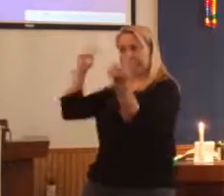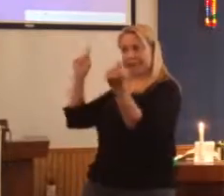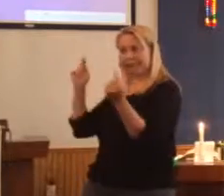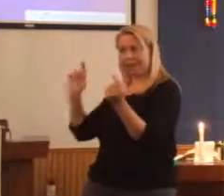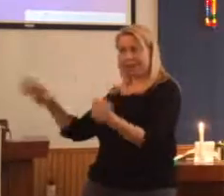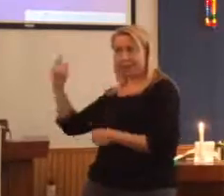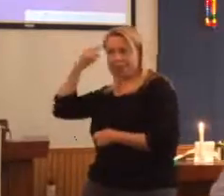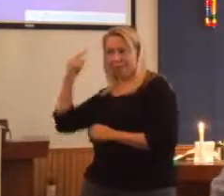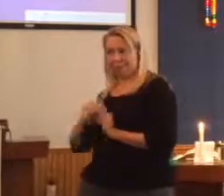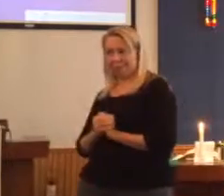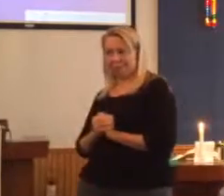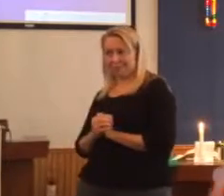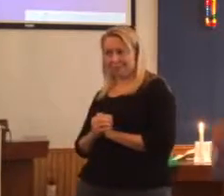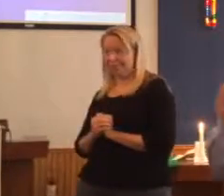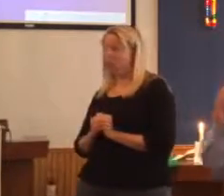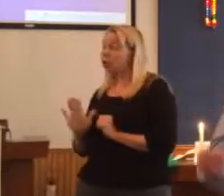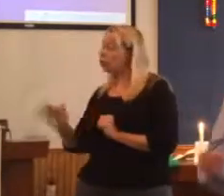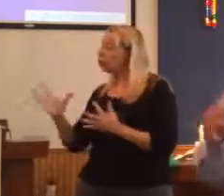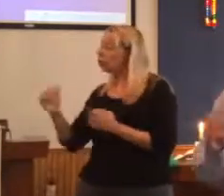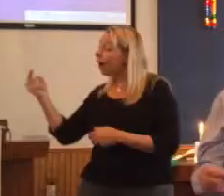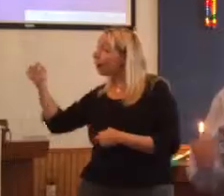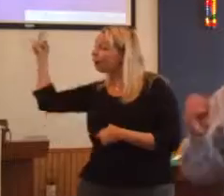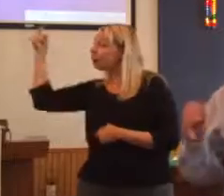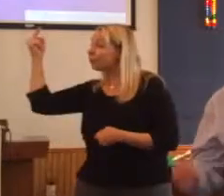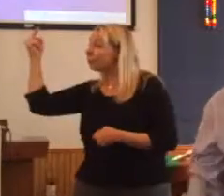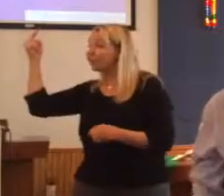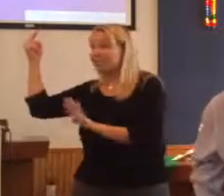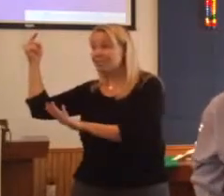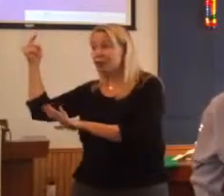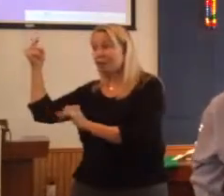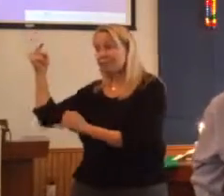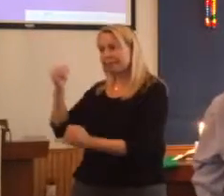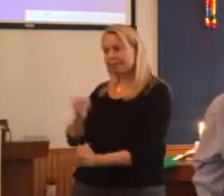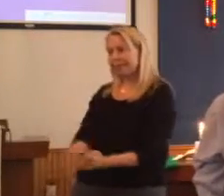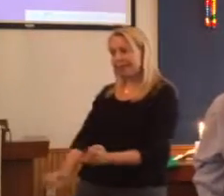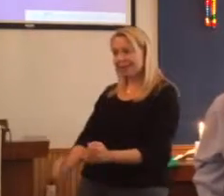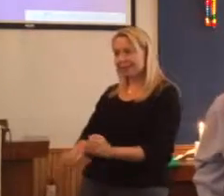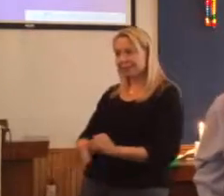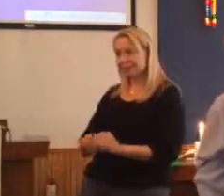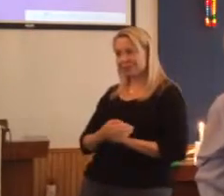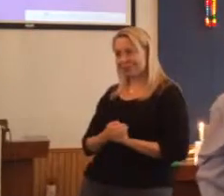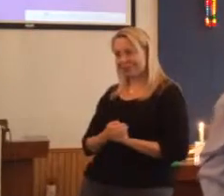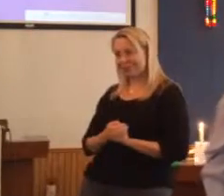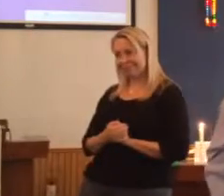Anyone who would be first must be last.